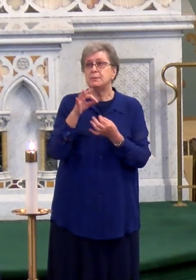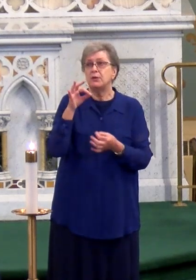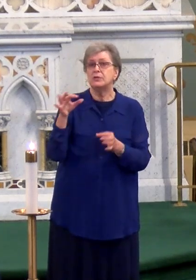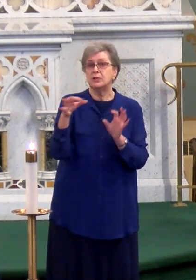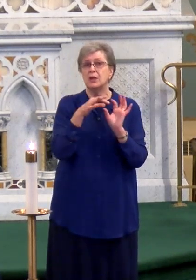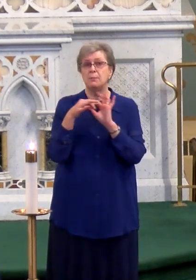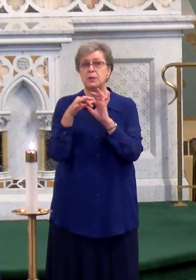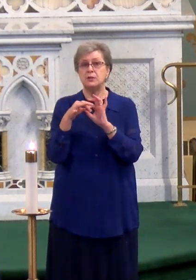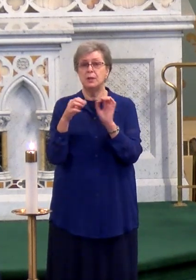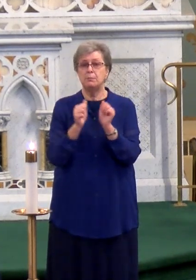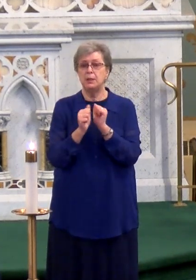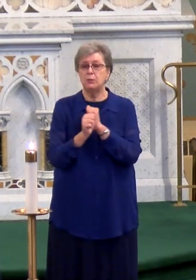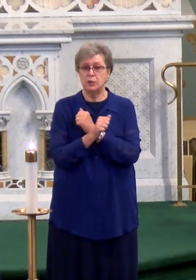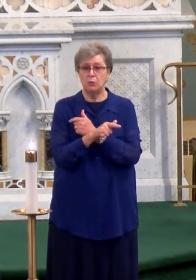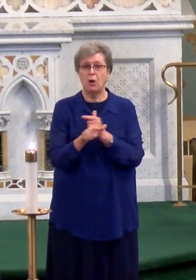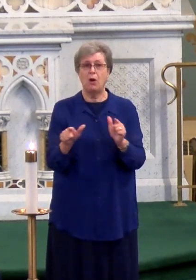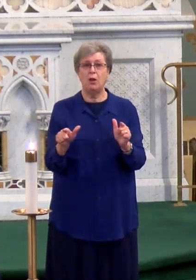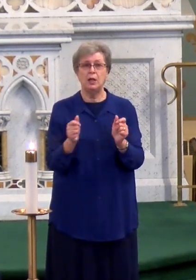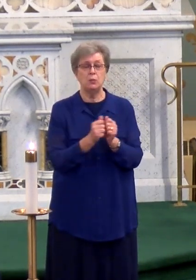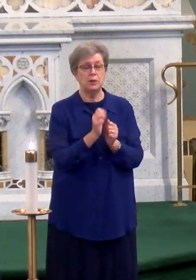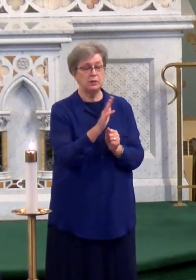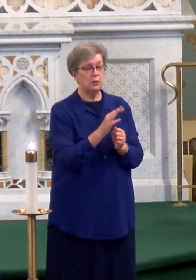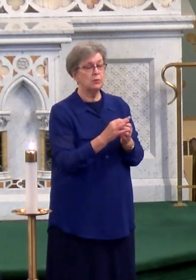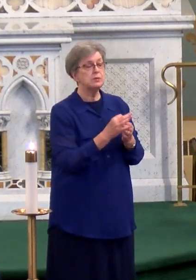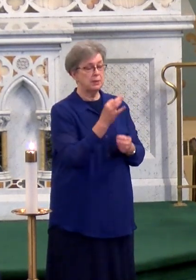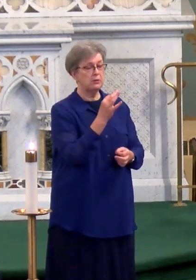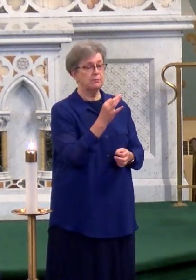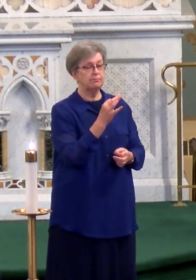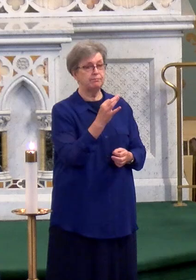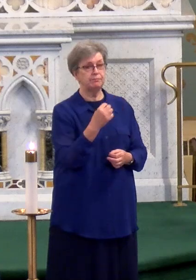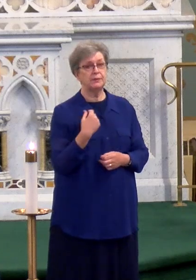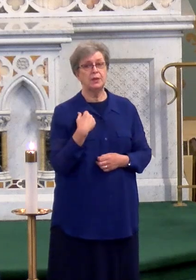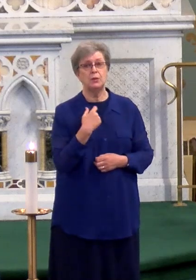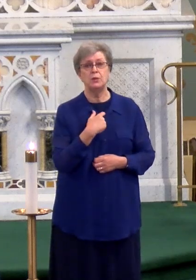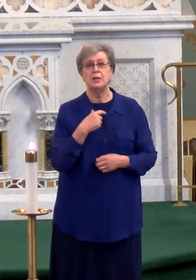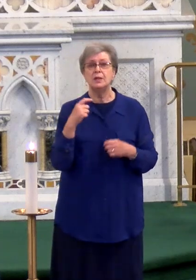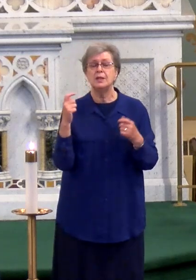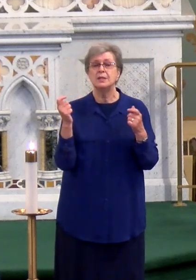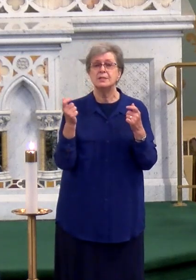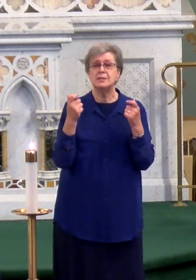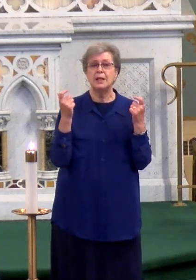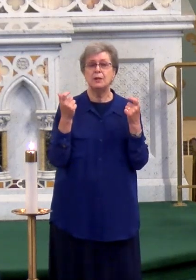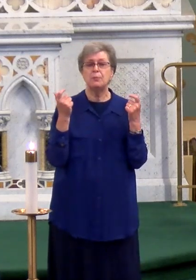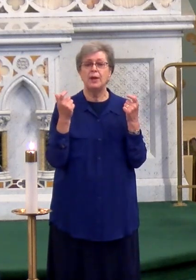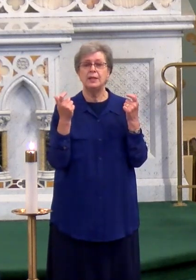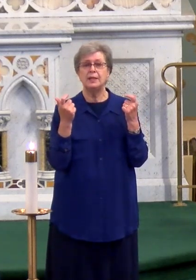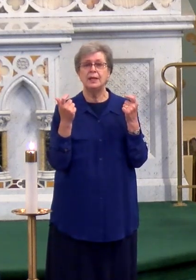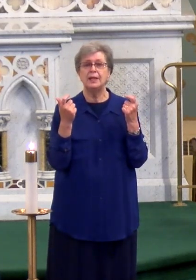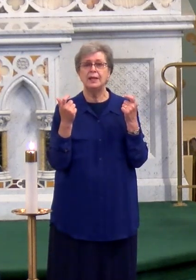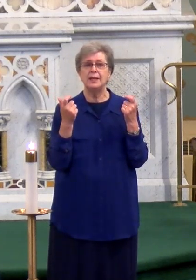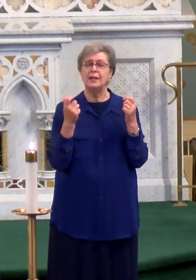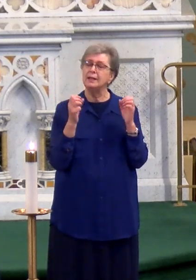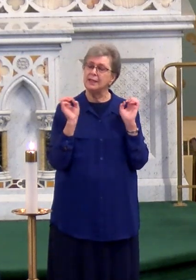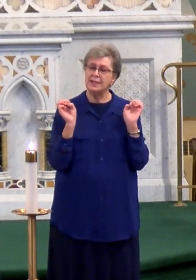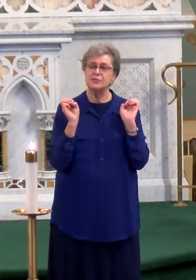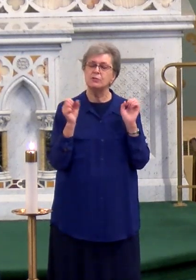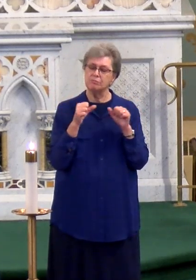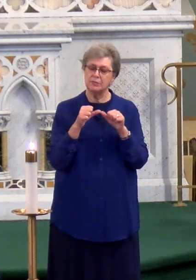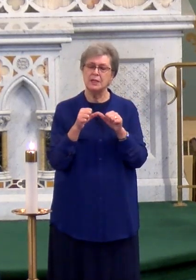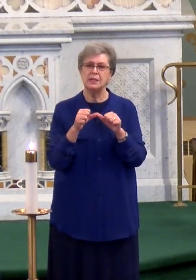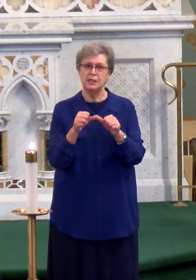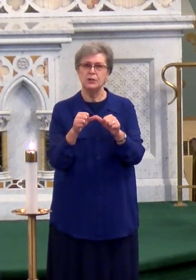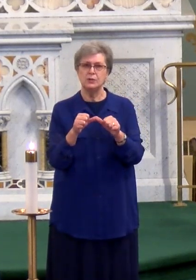be with you all. We celebrate the seventh Sunday of Easter, and as we begin,